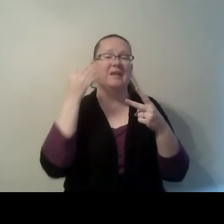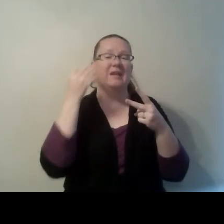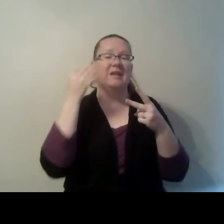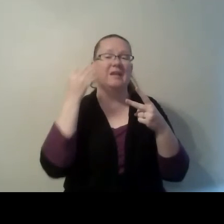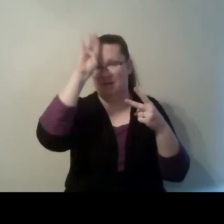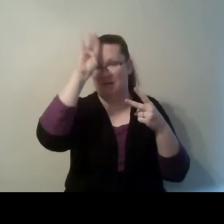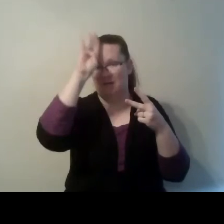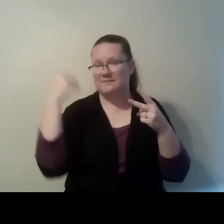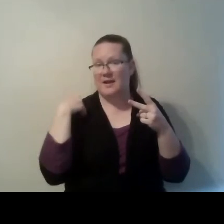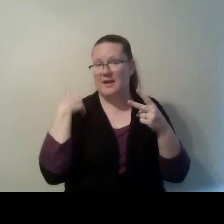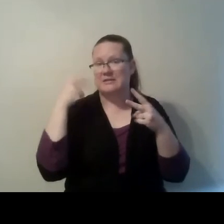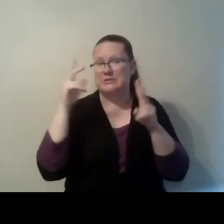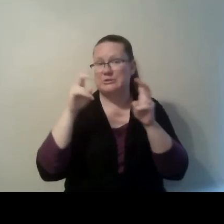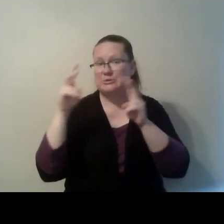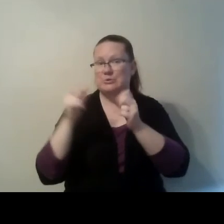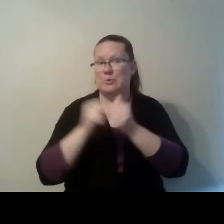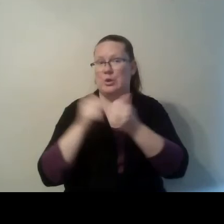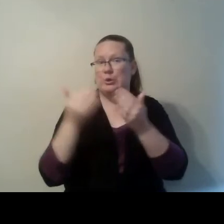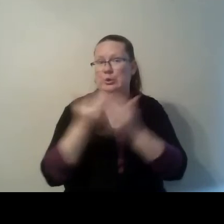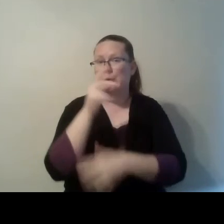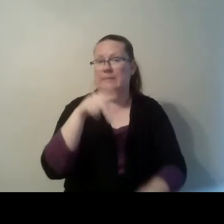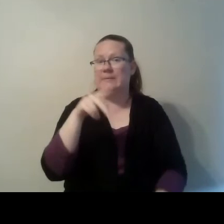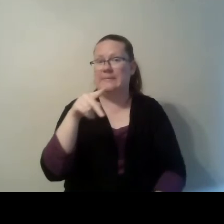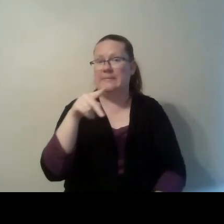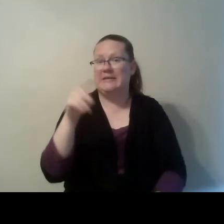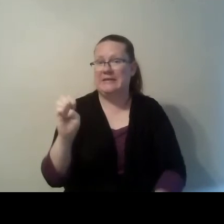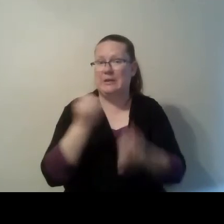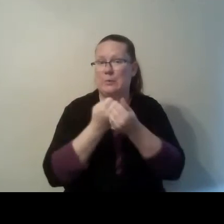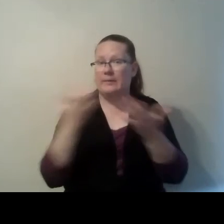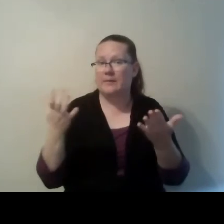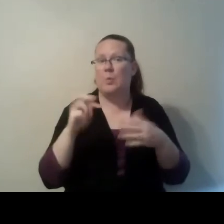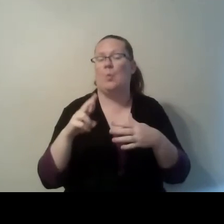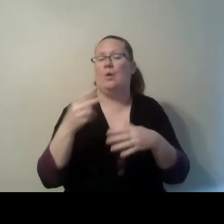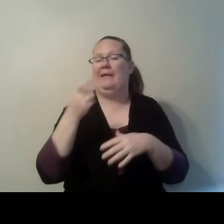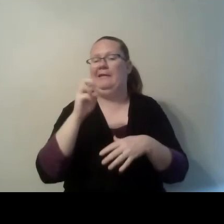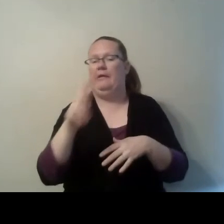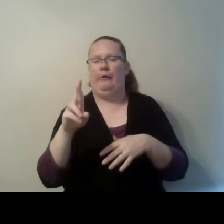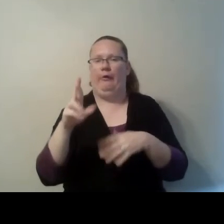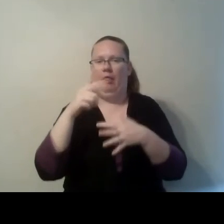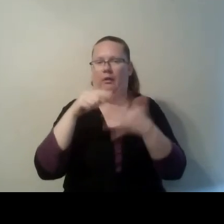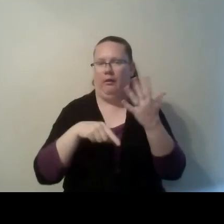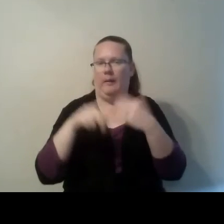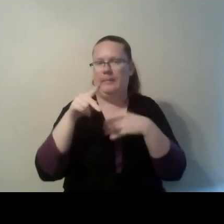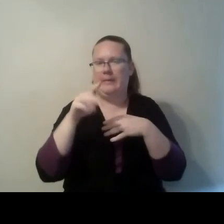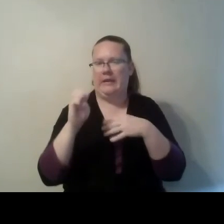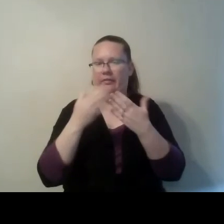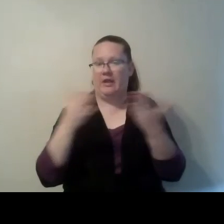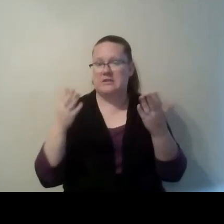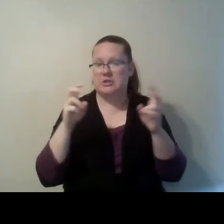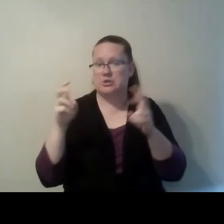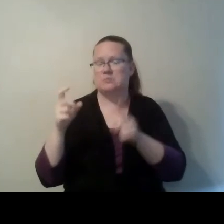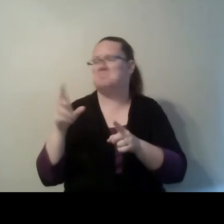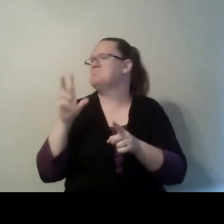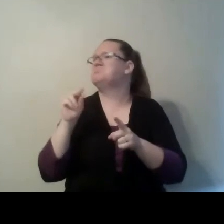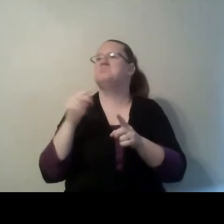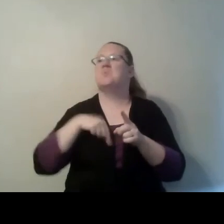any issues with any of the new PPE equipment or gear that they've been working with. No, we have not had to